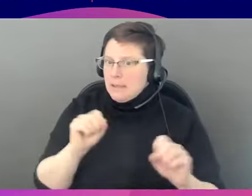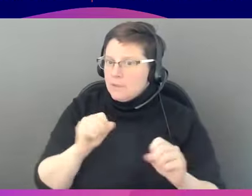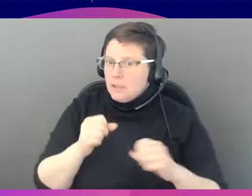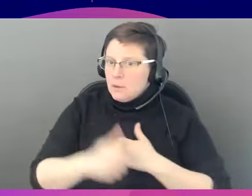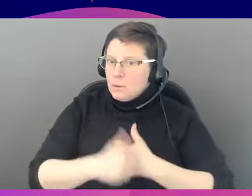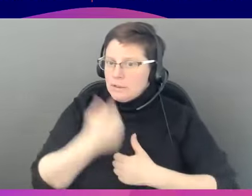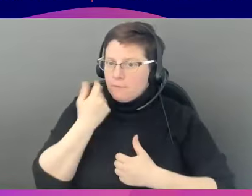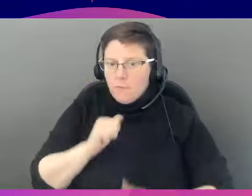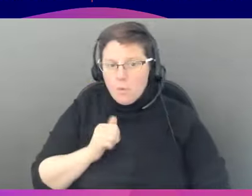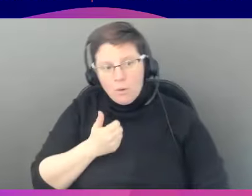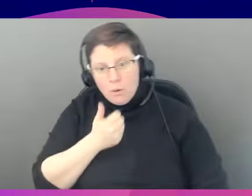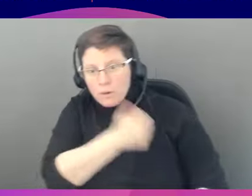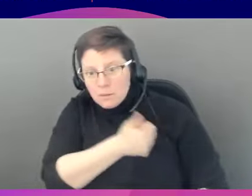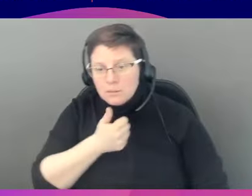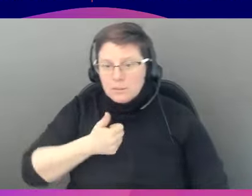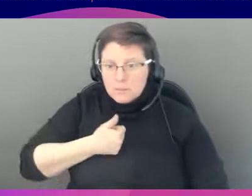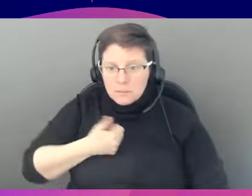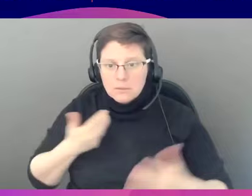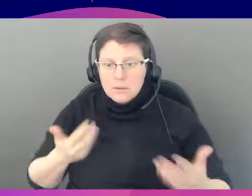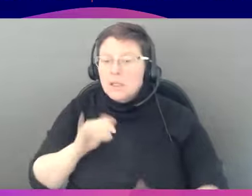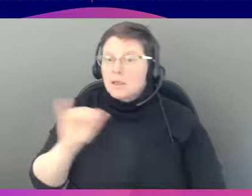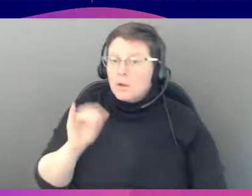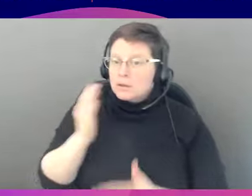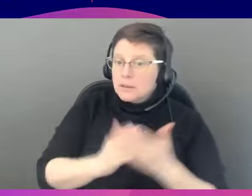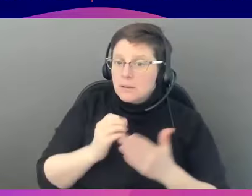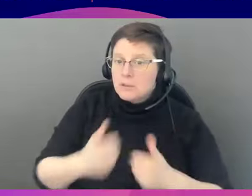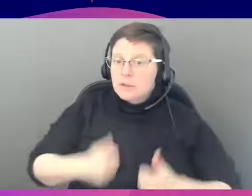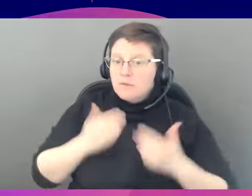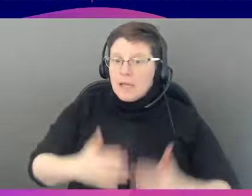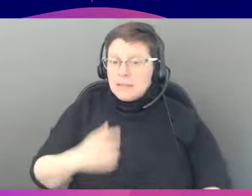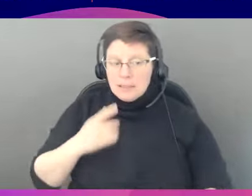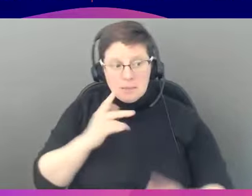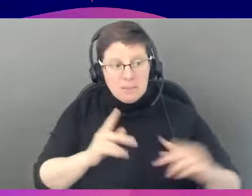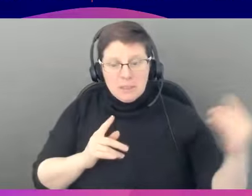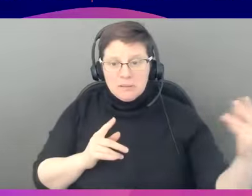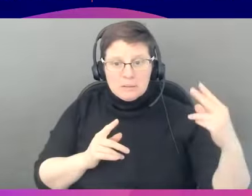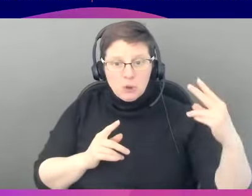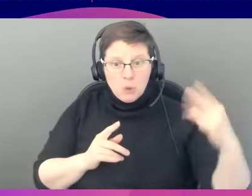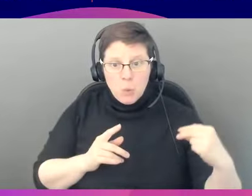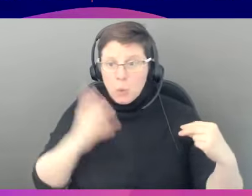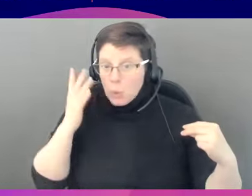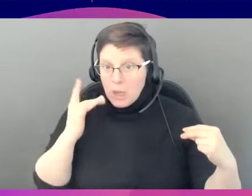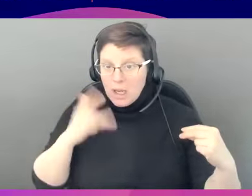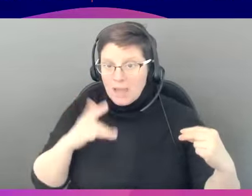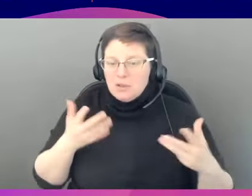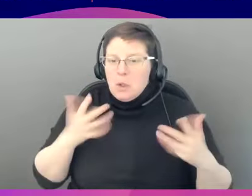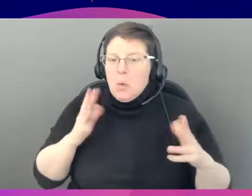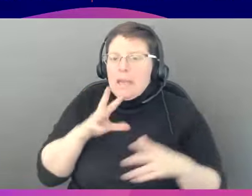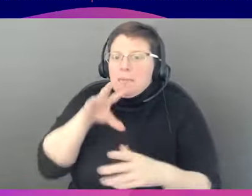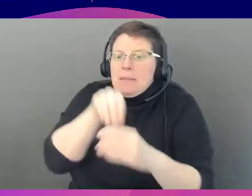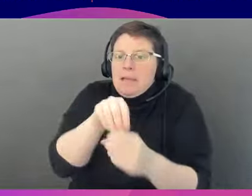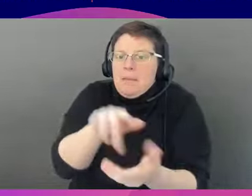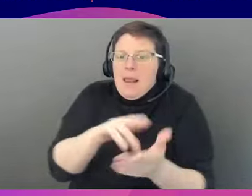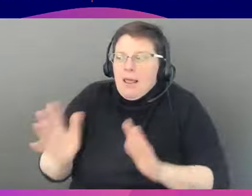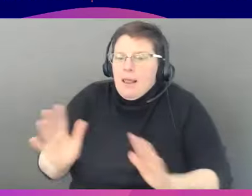for the friend and the neighbor. And we've also heard from survivors, folks declining because they don't want to get involved because they